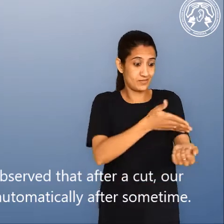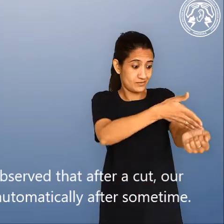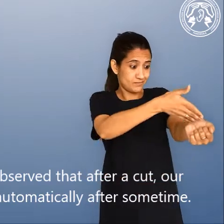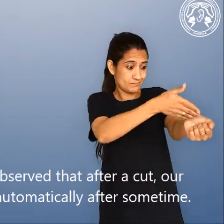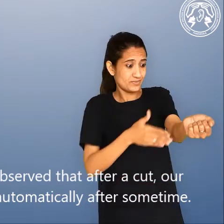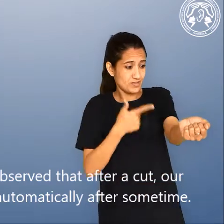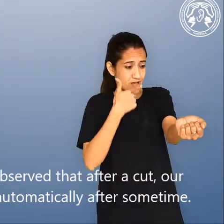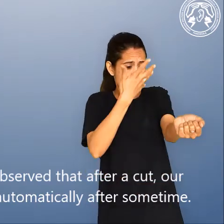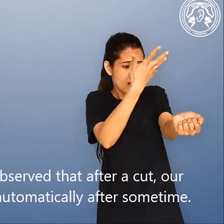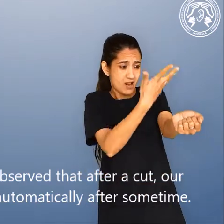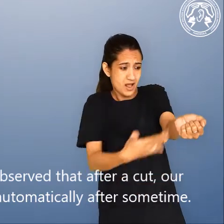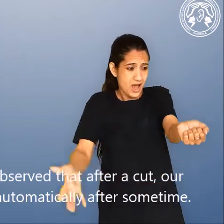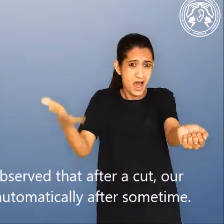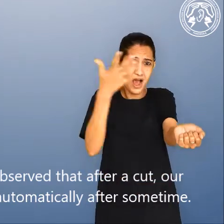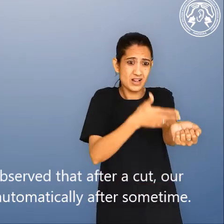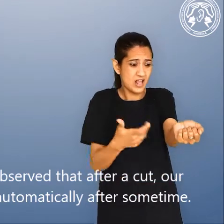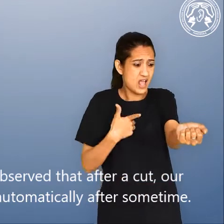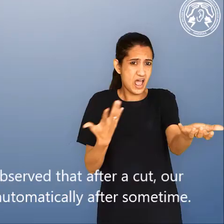clotting automatically after some time.